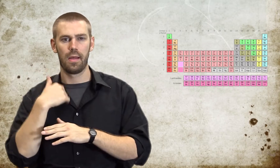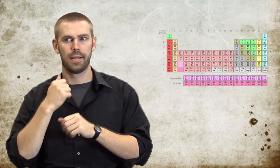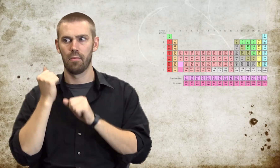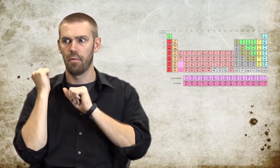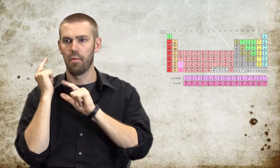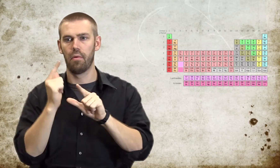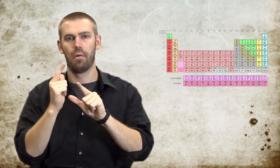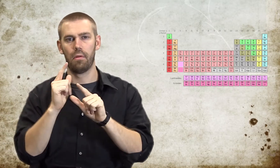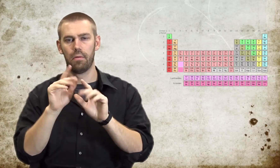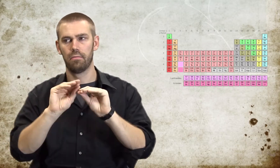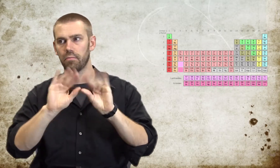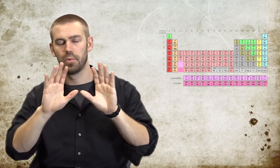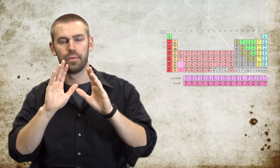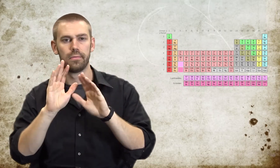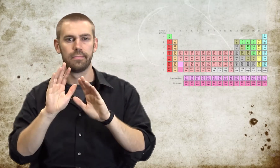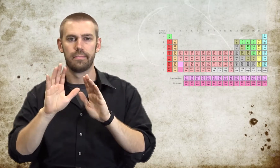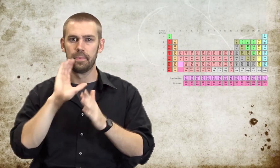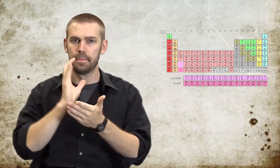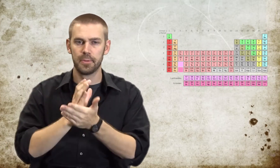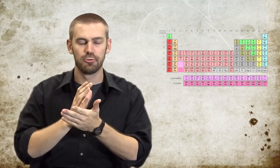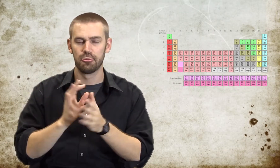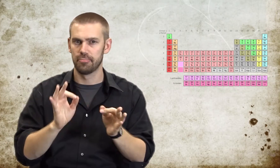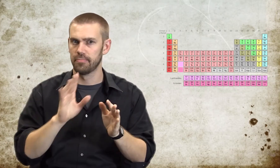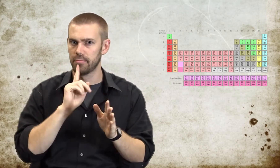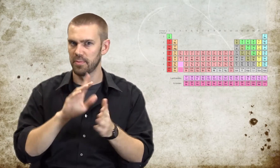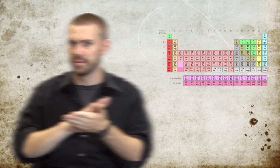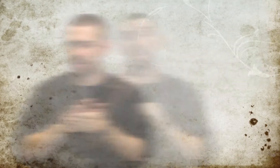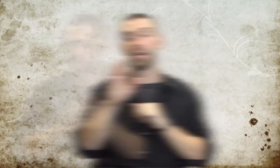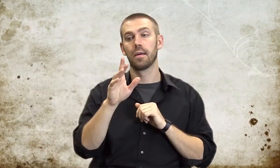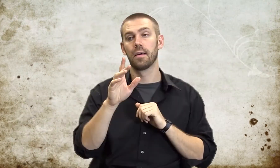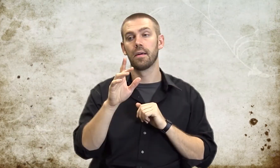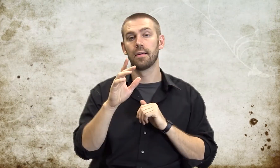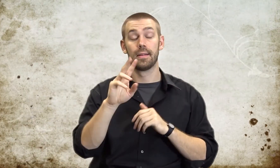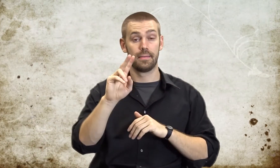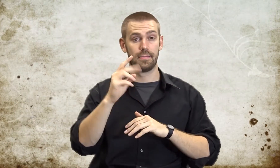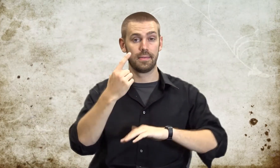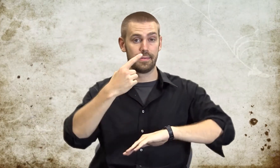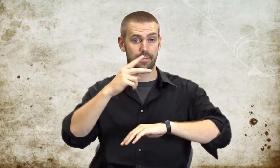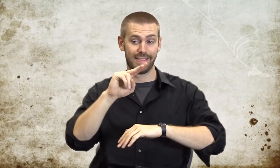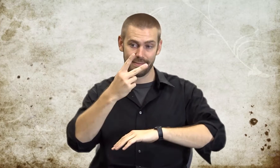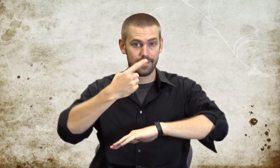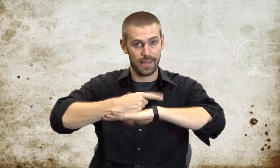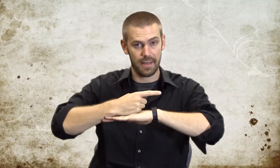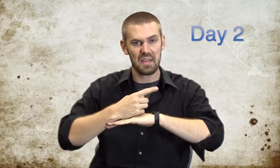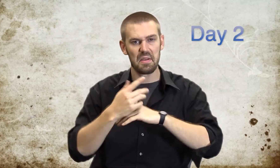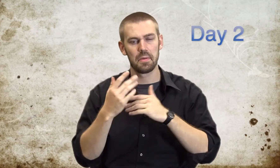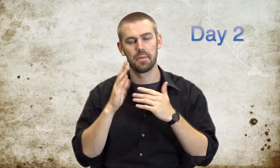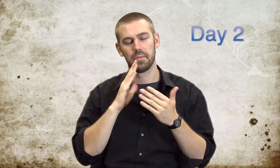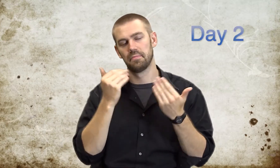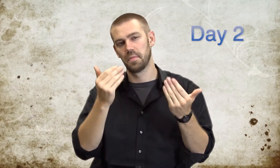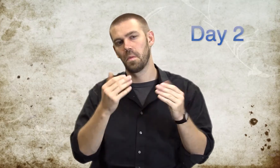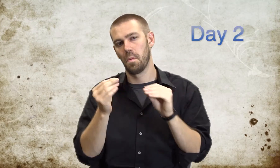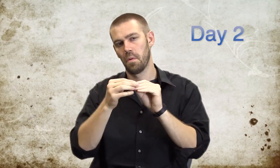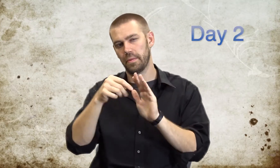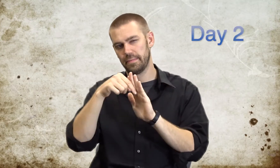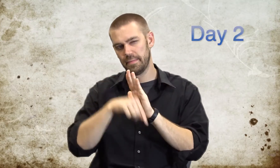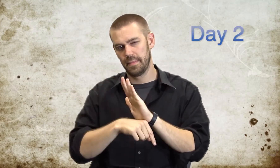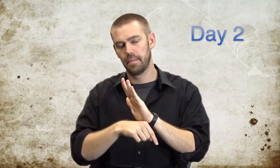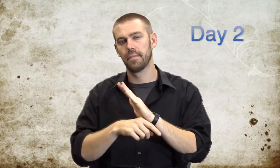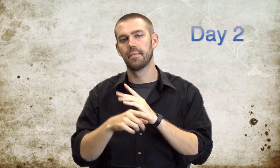table. And that resource is very clear. It's very nice with pictures and links of each of the elements. On the second day, you'll